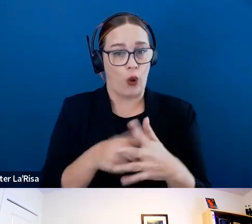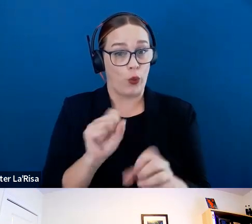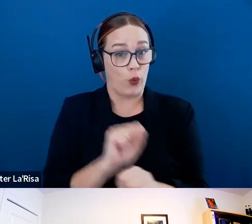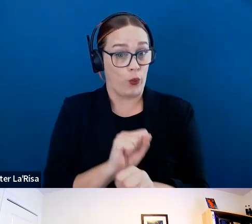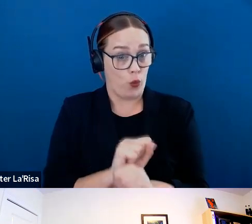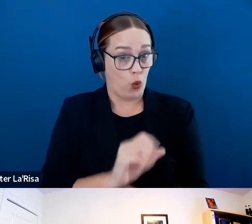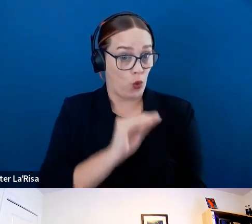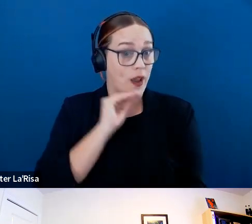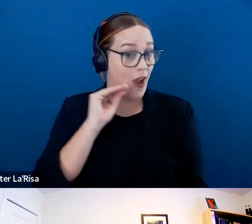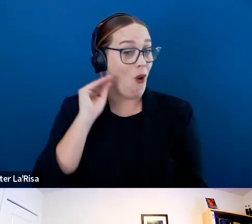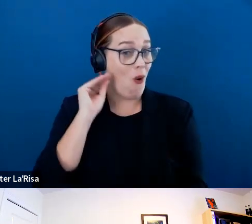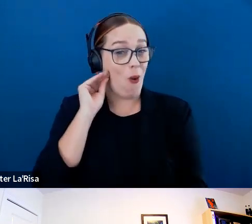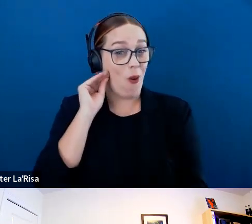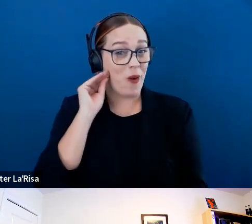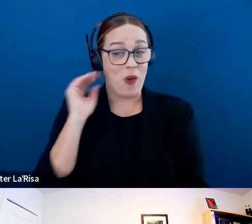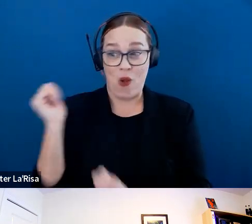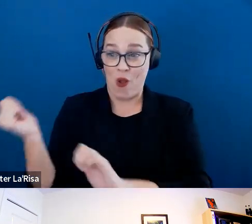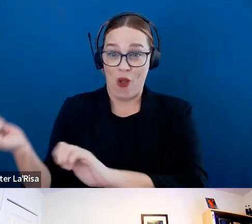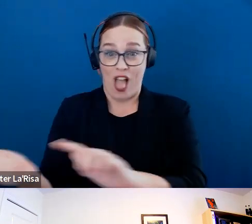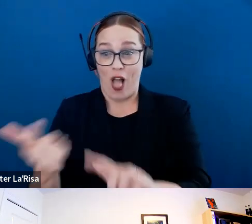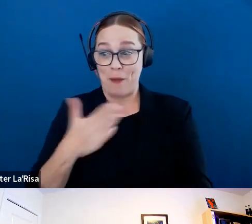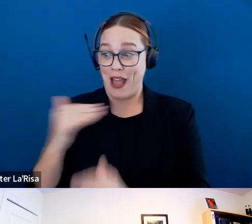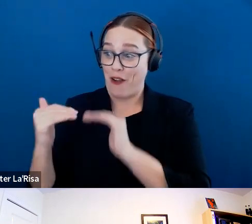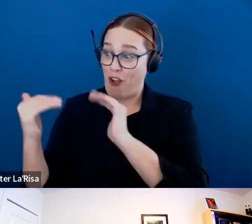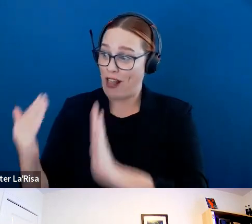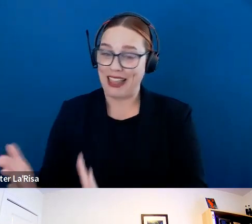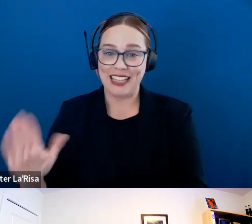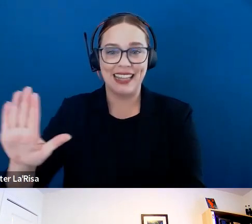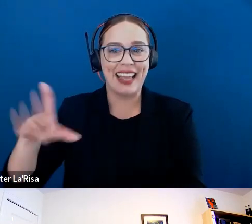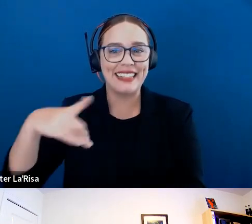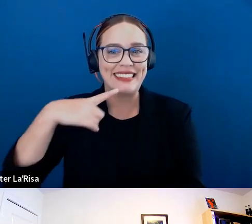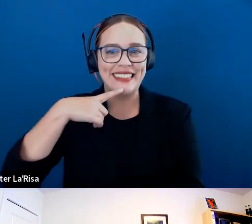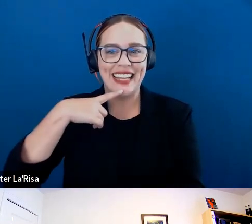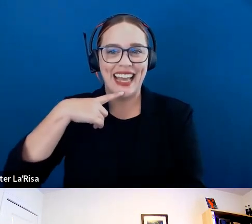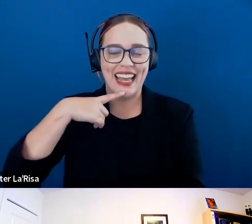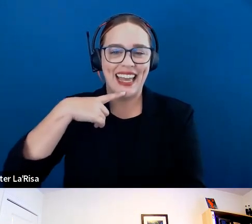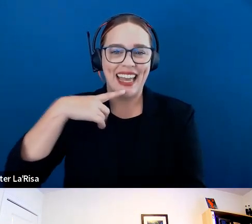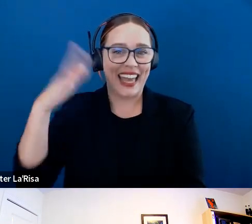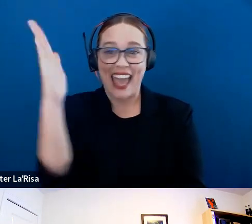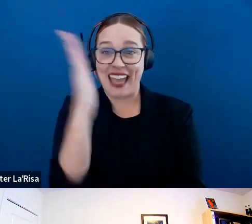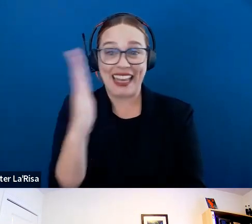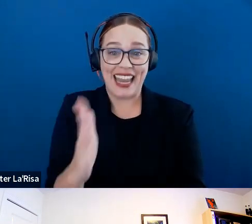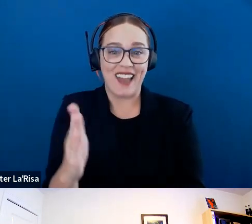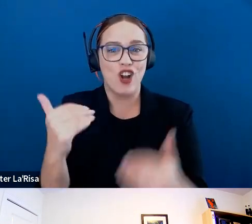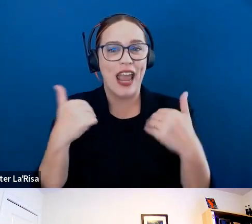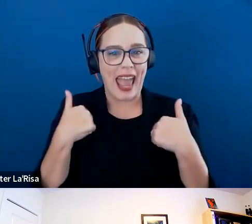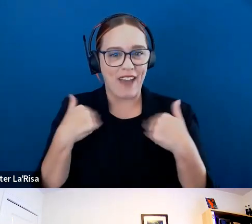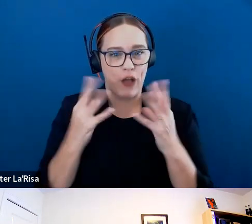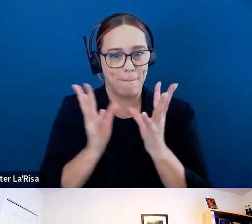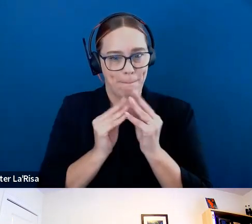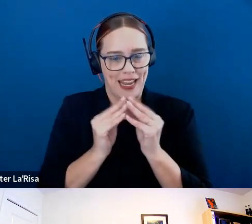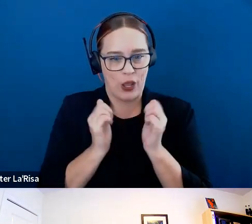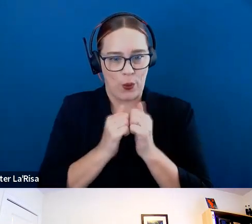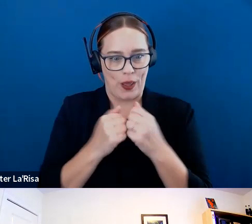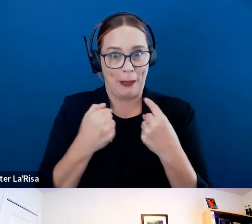all my colleagues used to say that they've never had a meeting with me where Biscuit wasn't present in